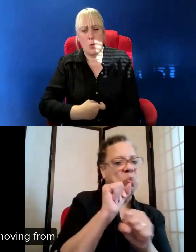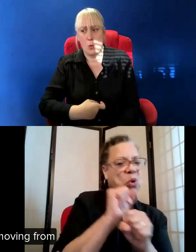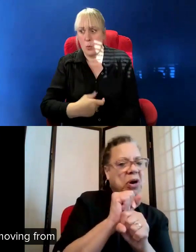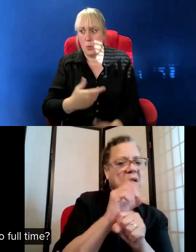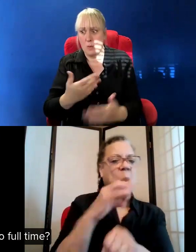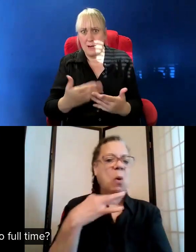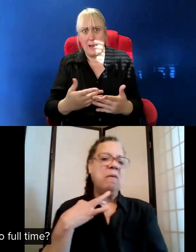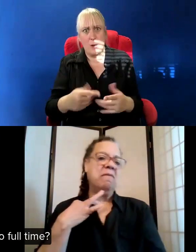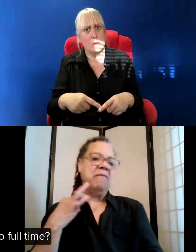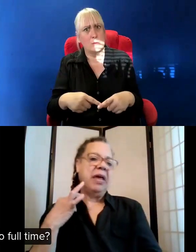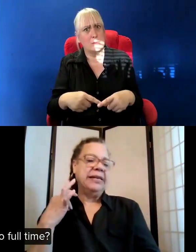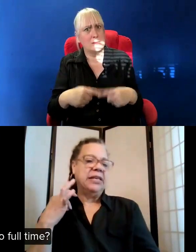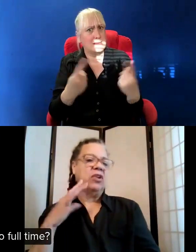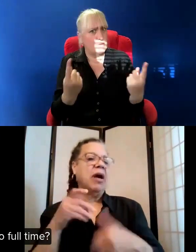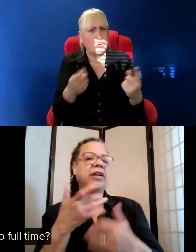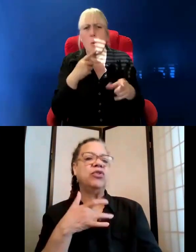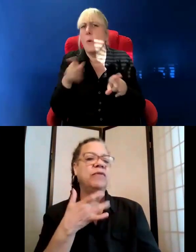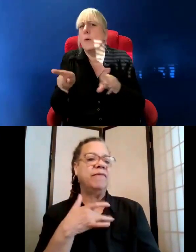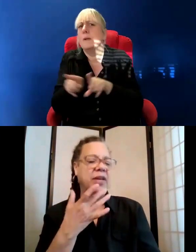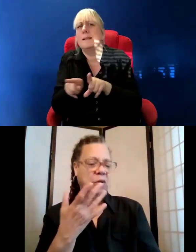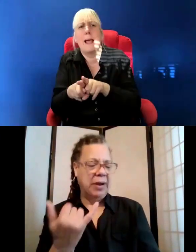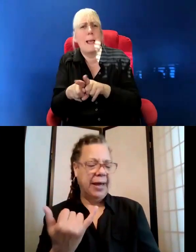of moving from volunteer to full-time?